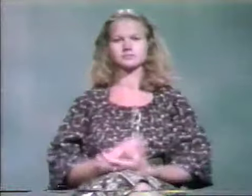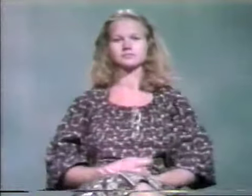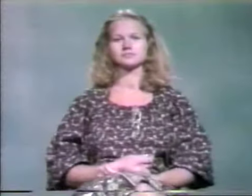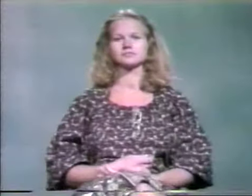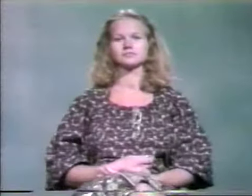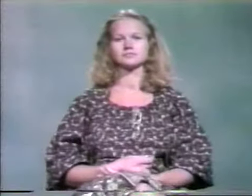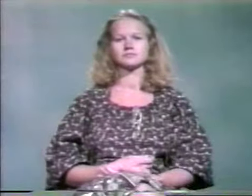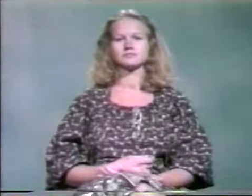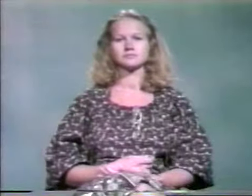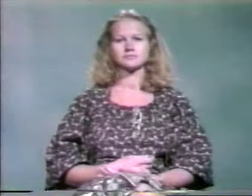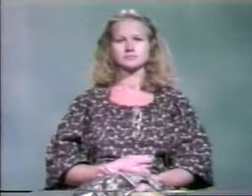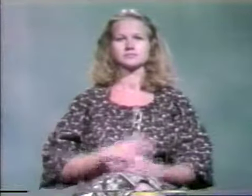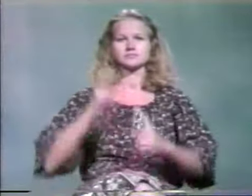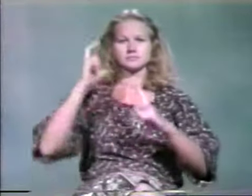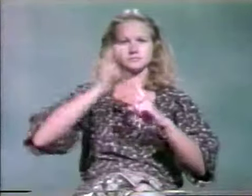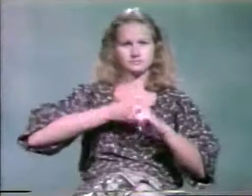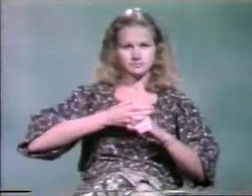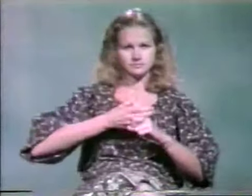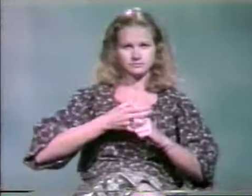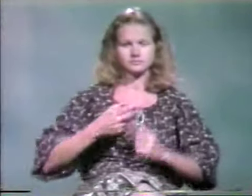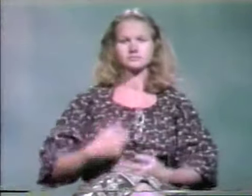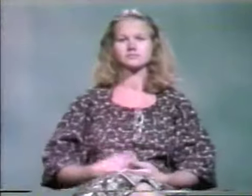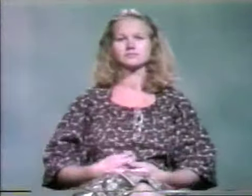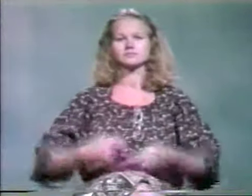to put on clothes. Or,